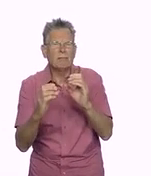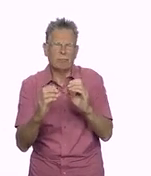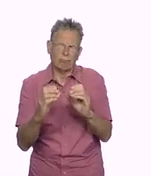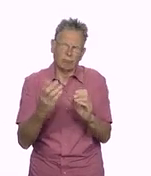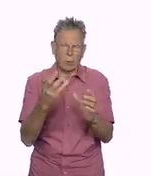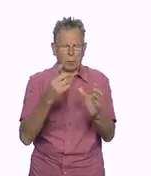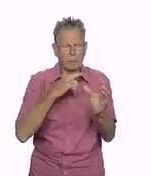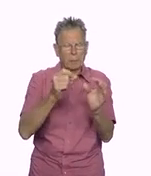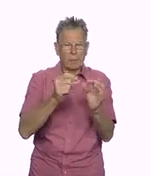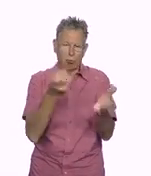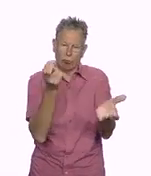interpreter.